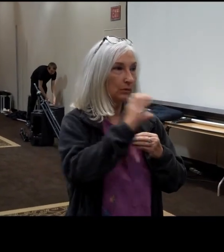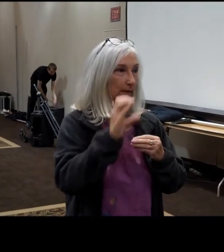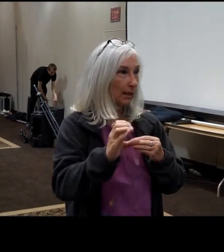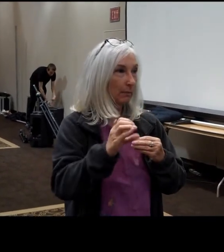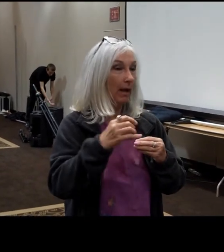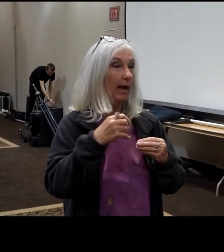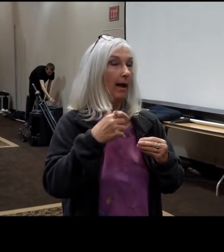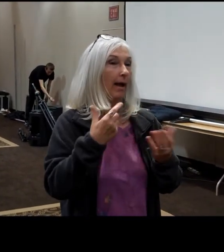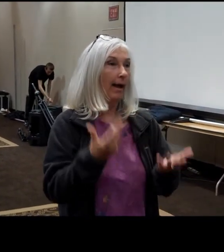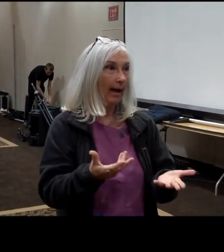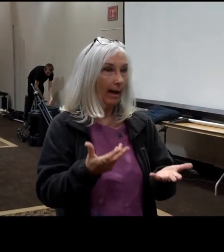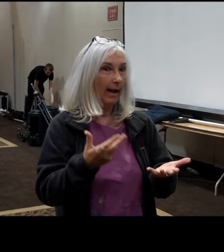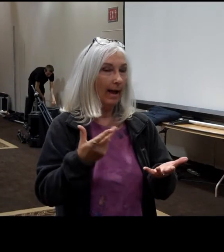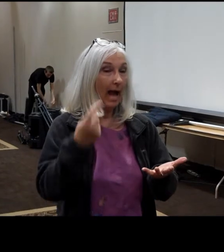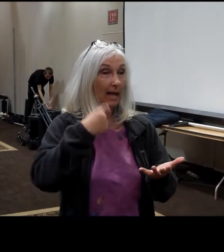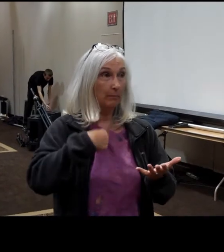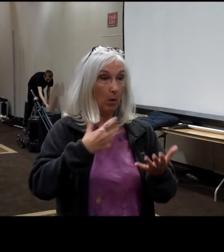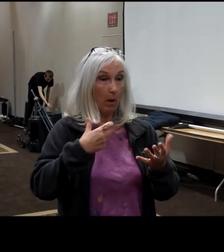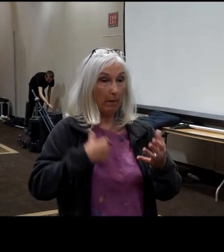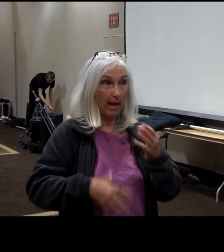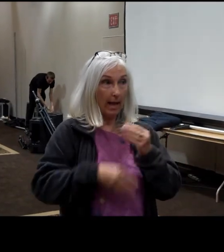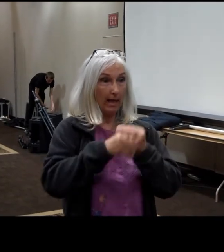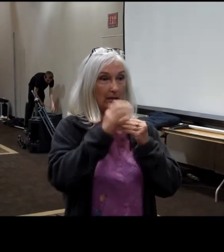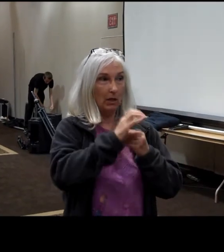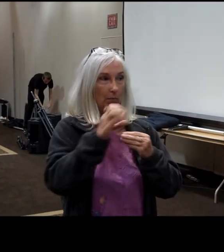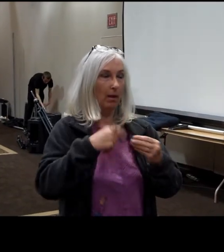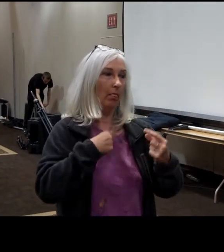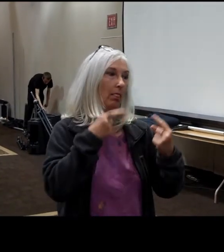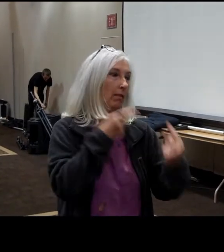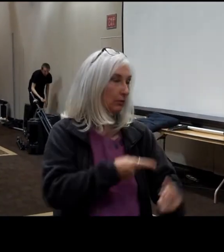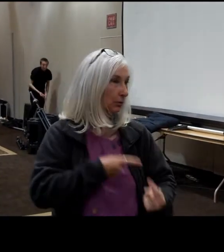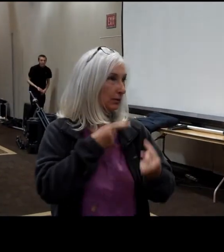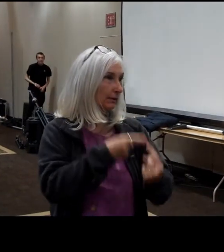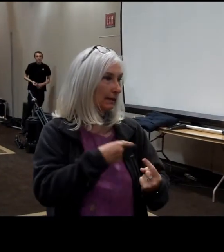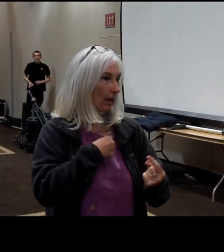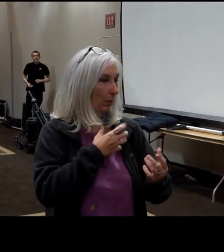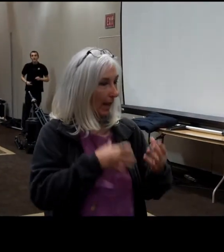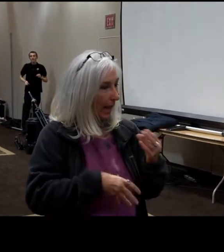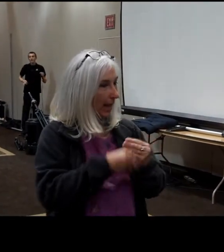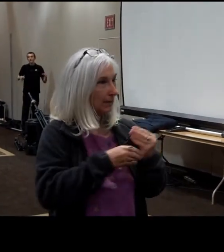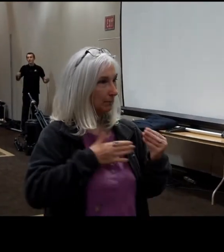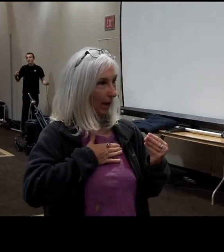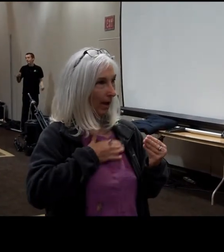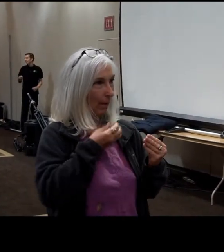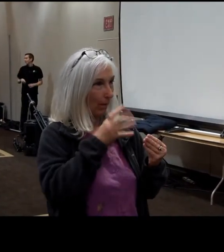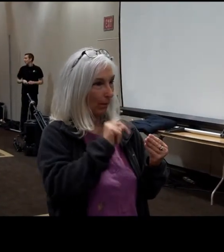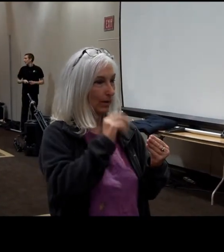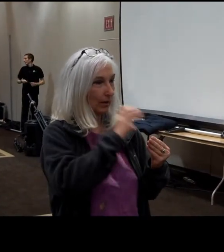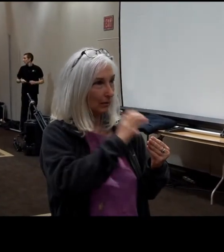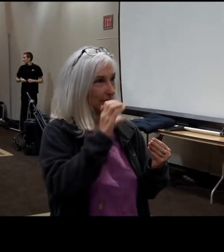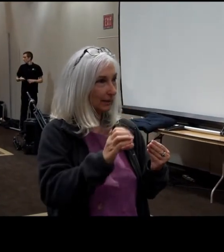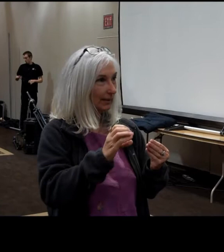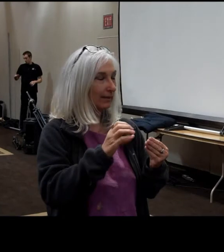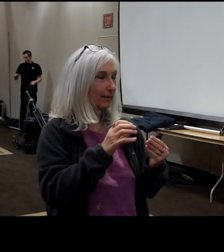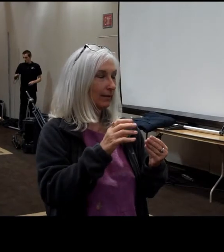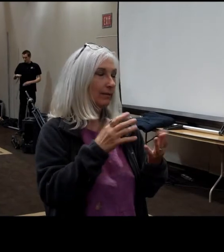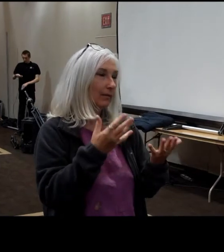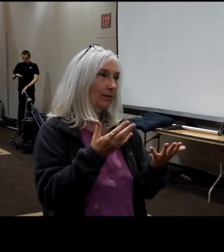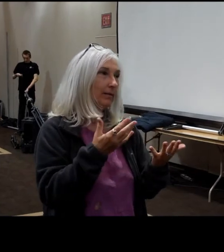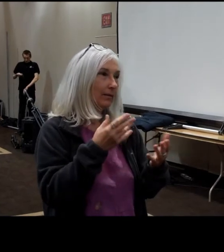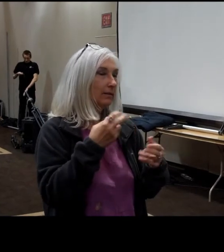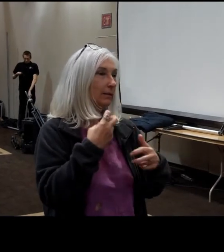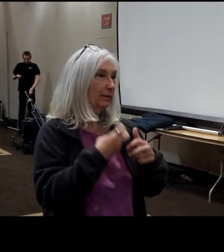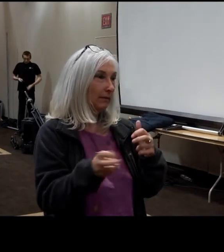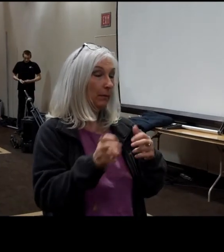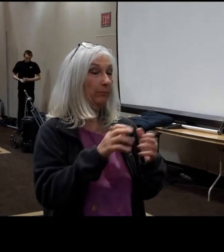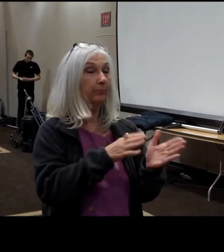is she did not add closed captioning to her video. And she wanted me to add captioning, and I really struggled with it because I wanted to add captioning